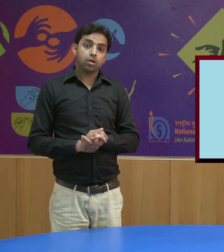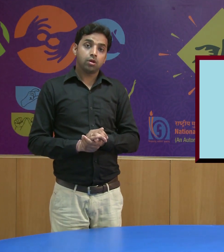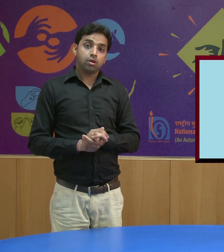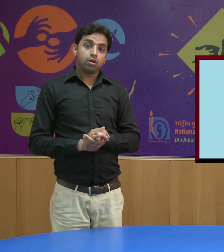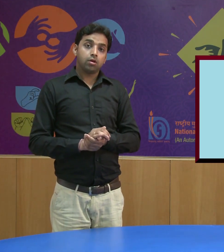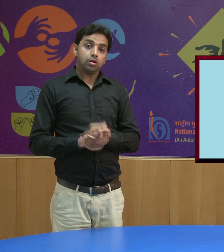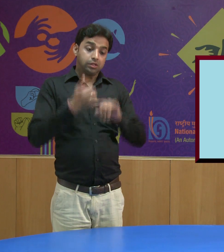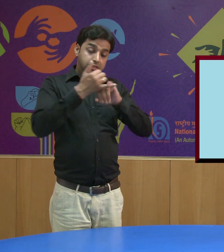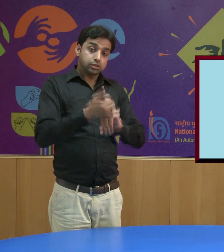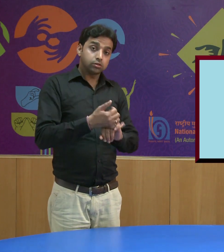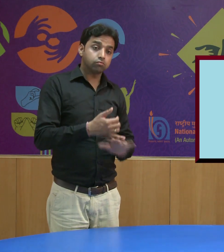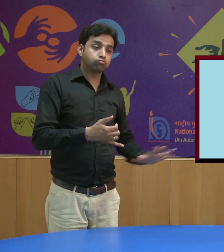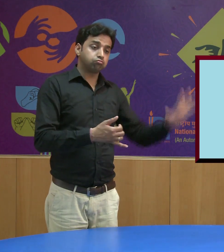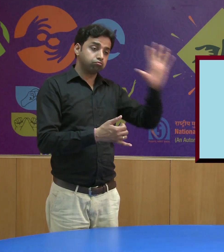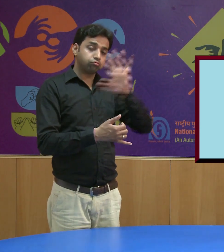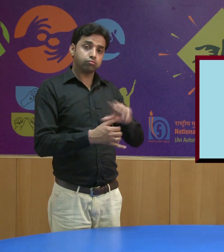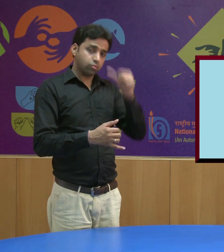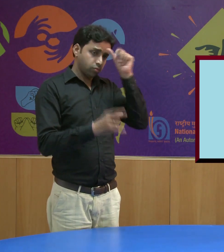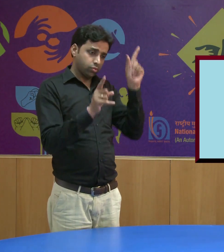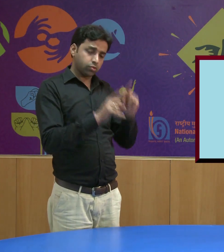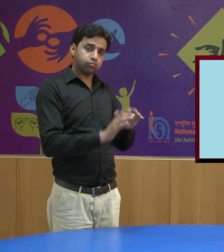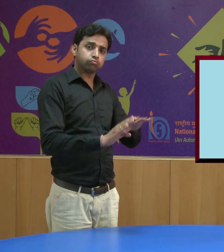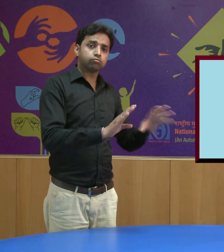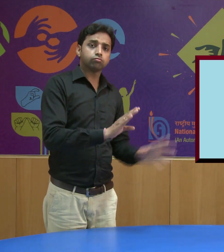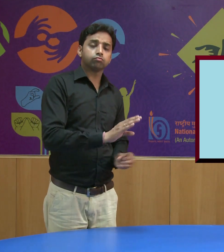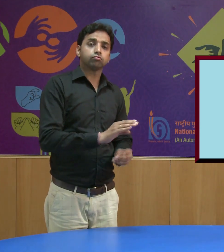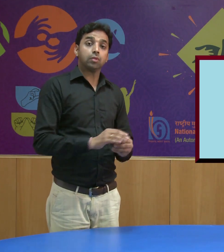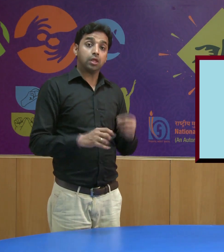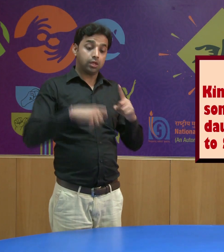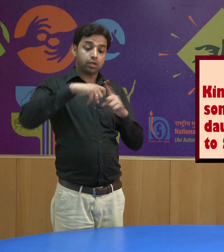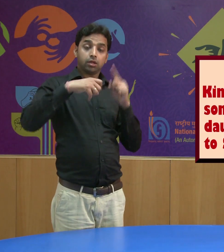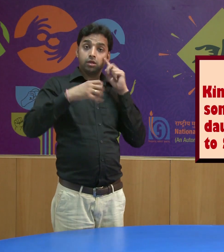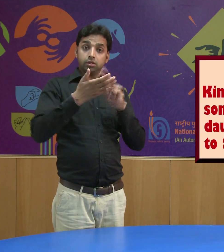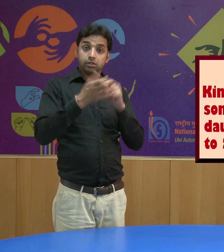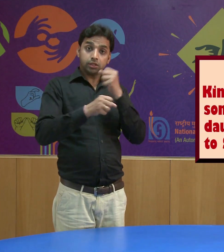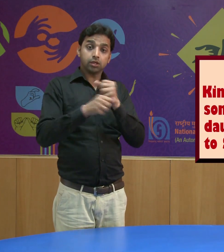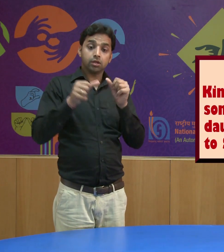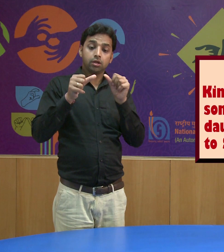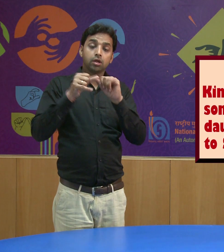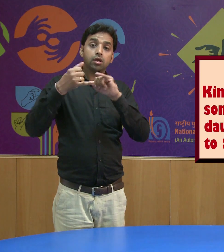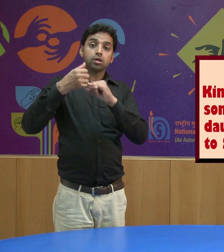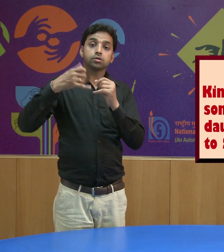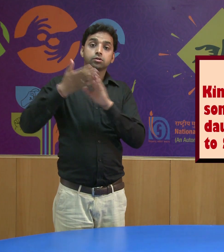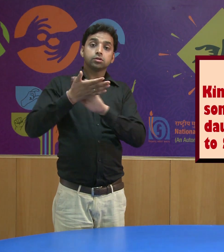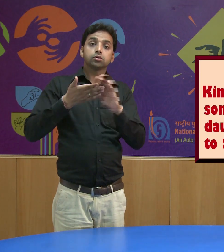of India. King Ashoka sent his son